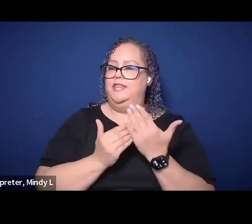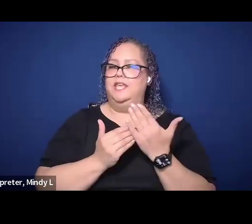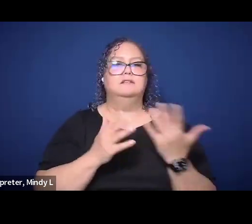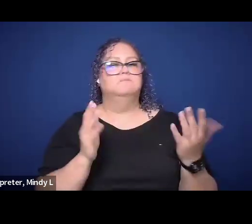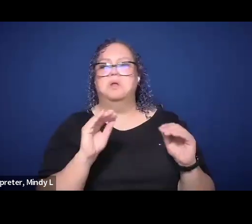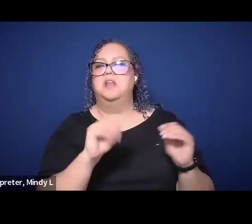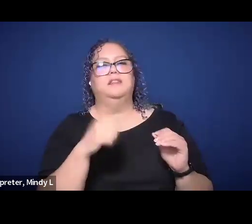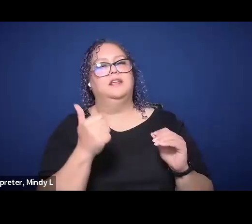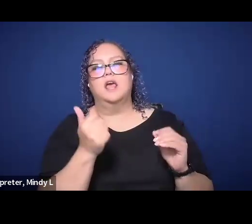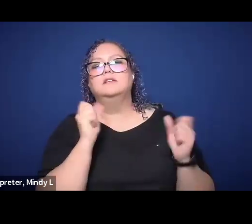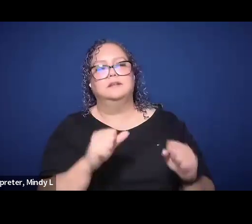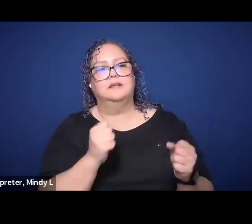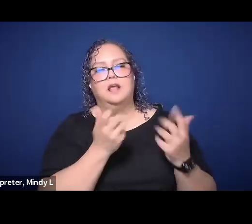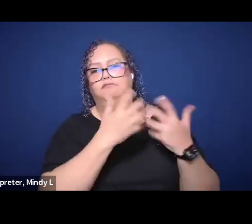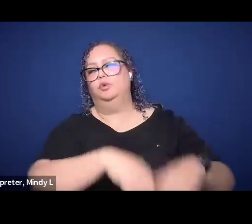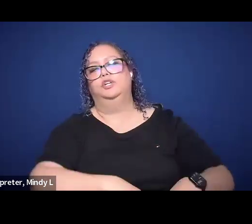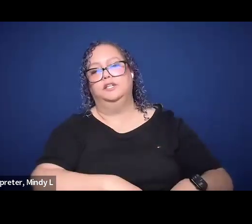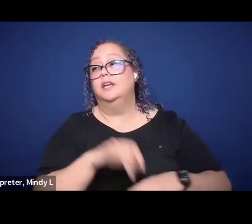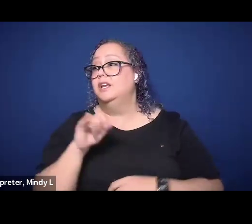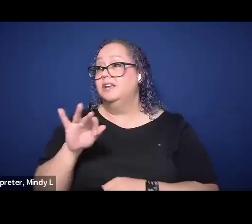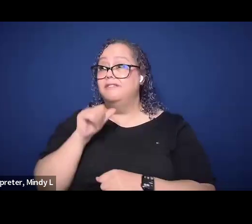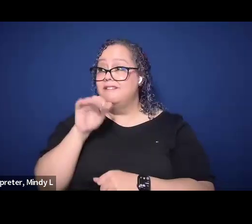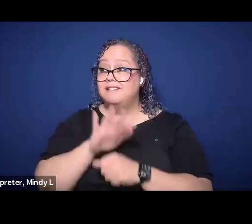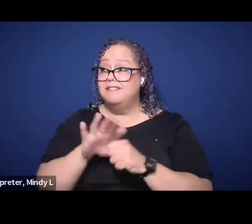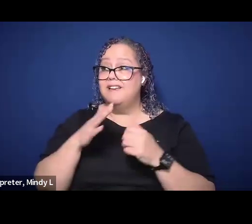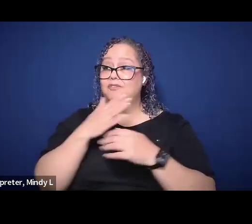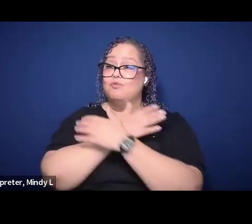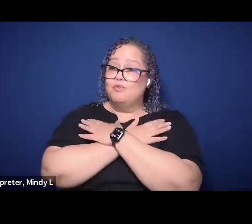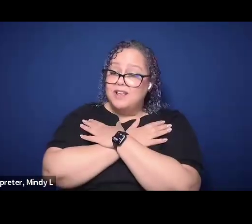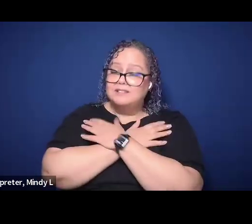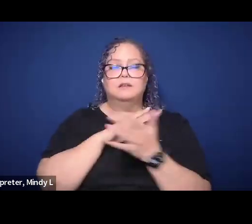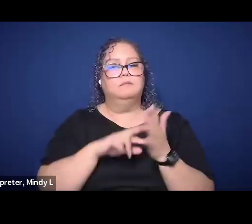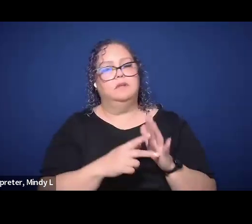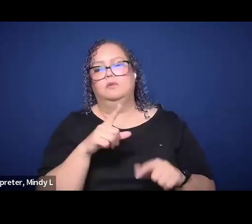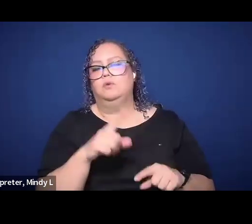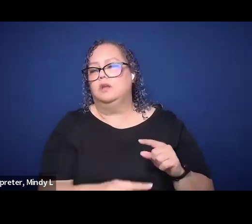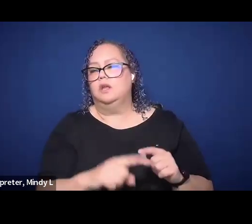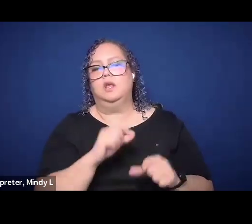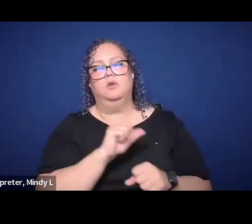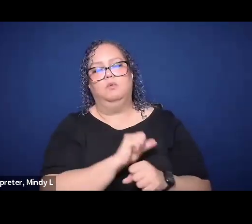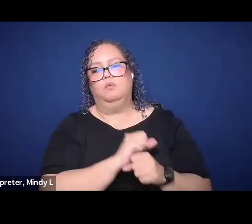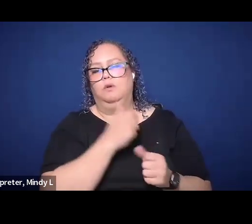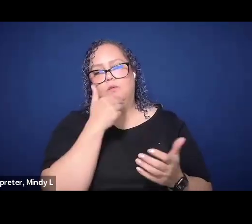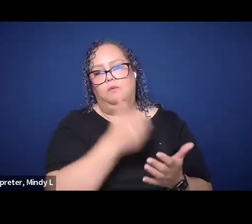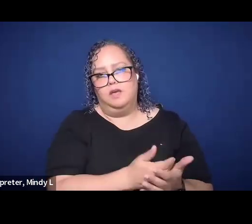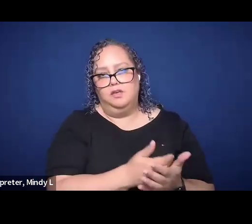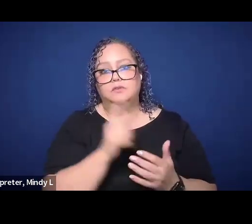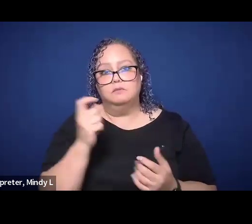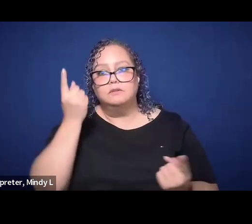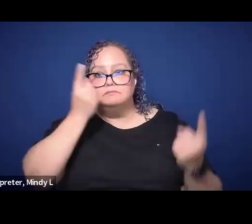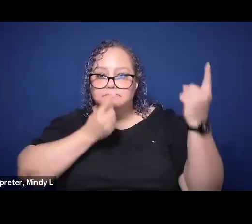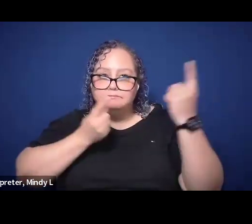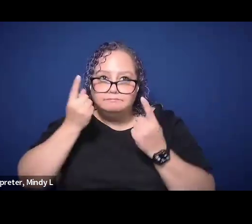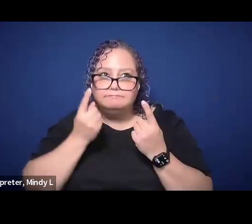If you don't rest adequately, you won't be able to work adequately. And so make sure you're taking account of those